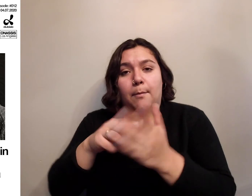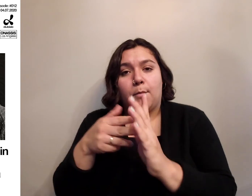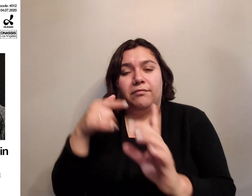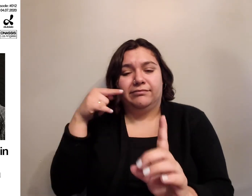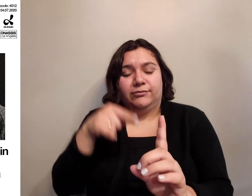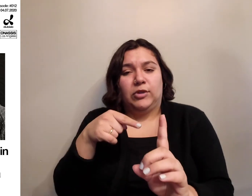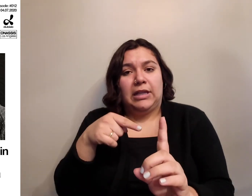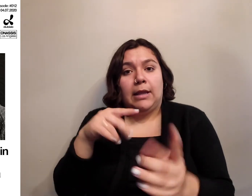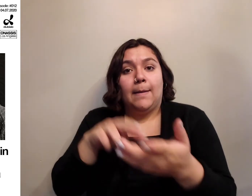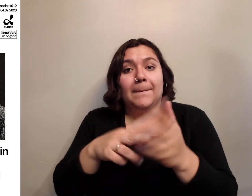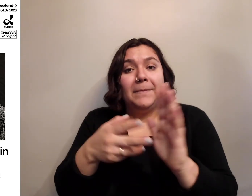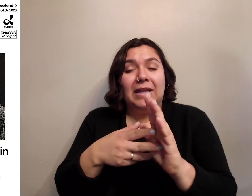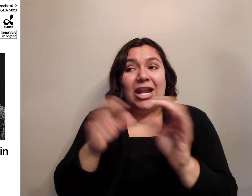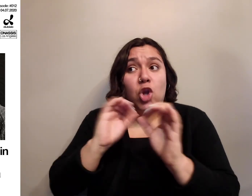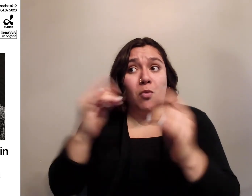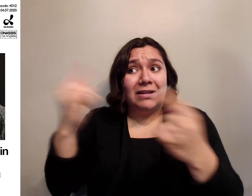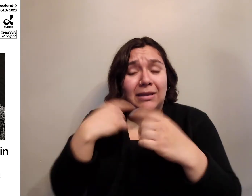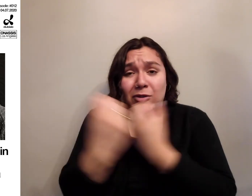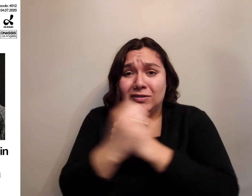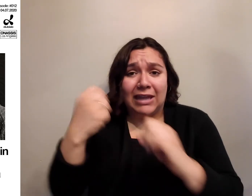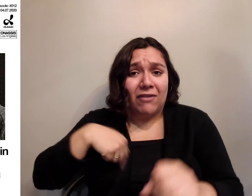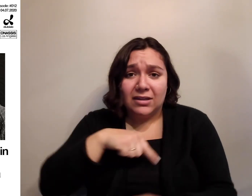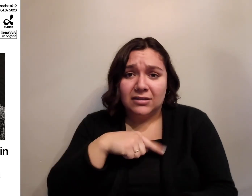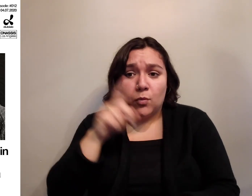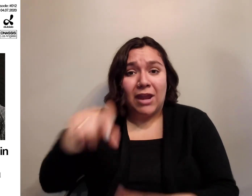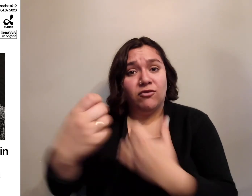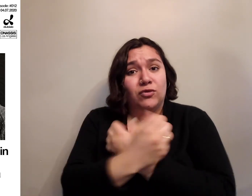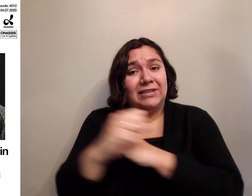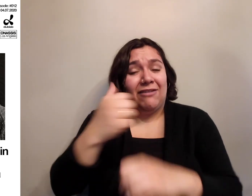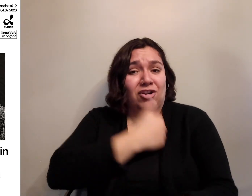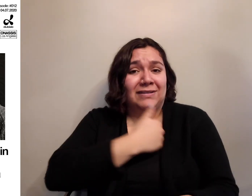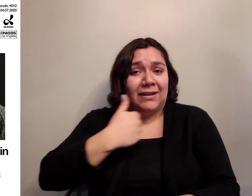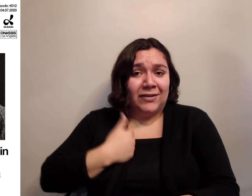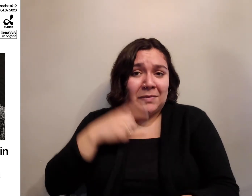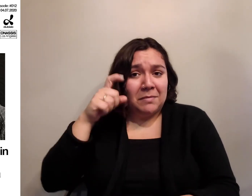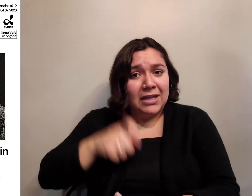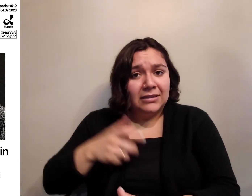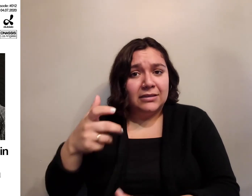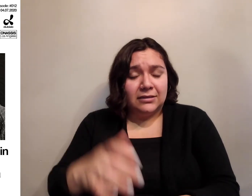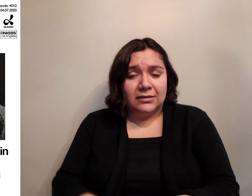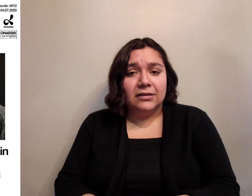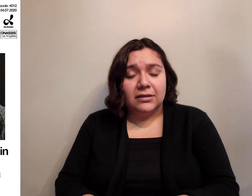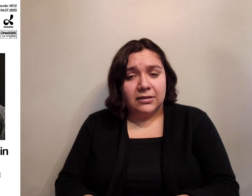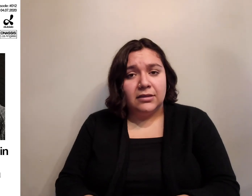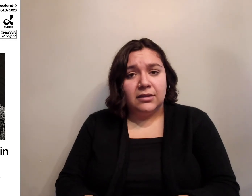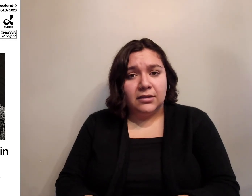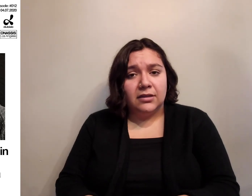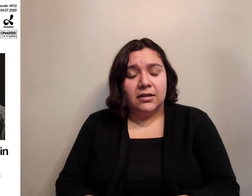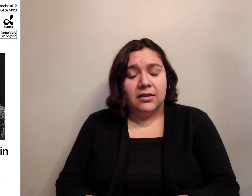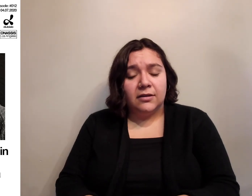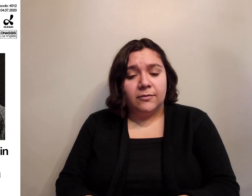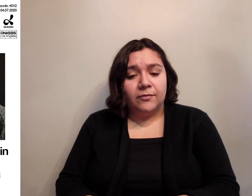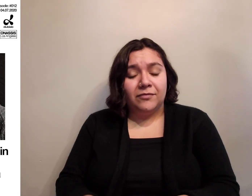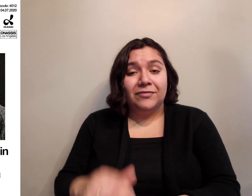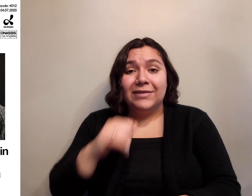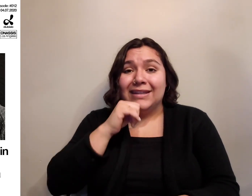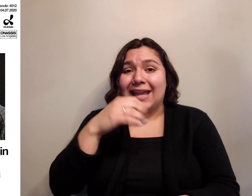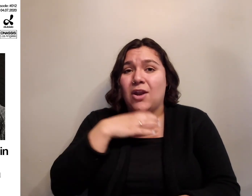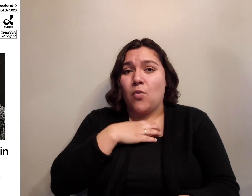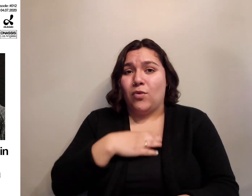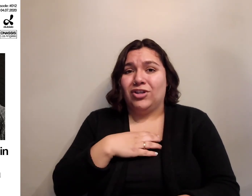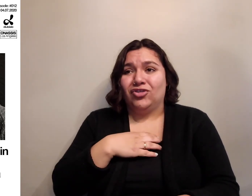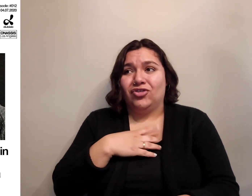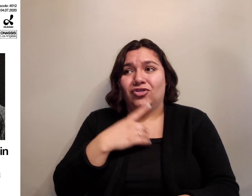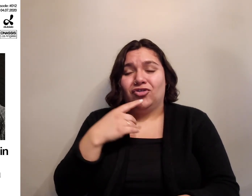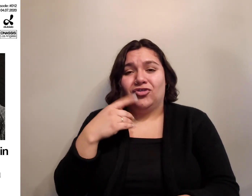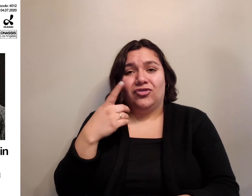no one is coming to save us. We have to save ourselves. And that is not a wish in the